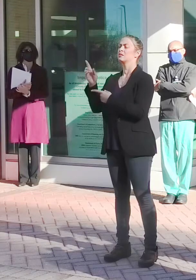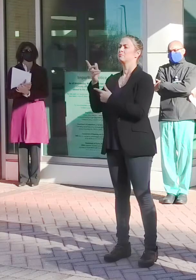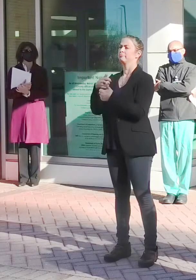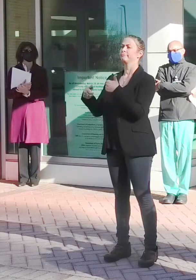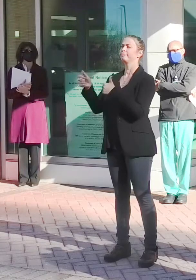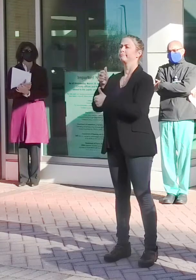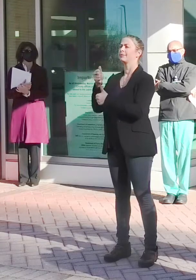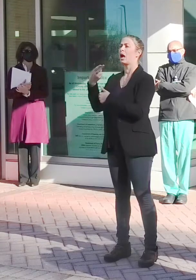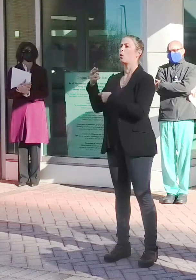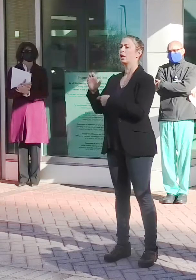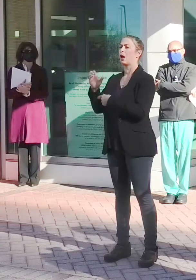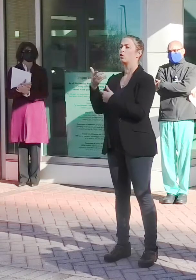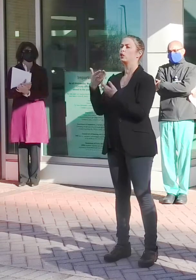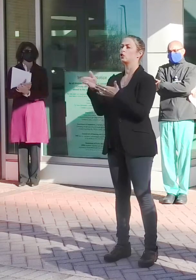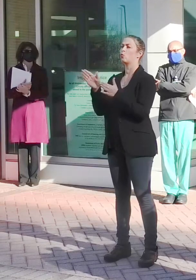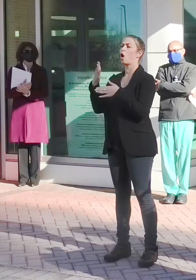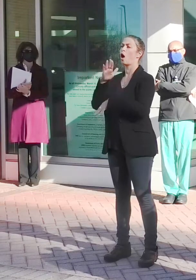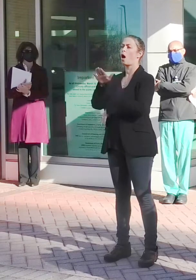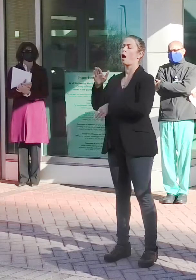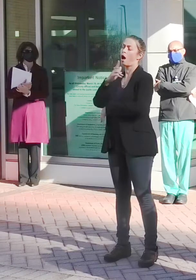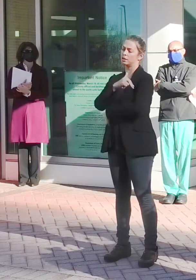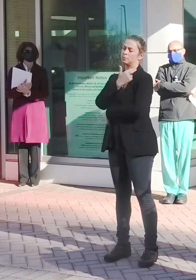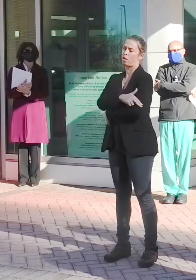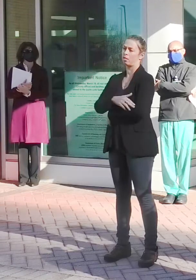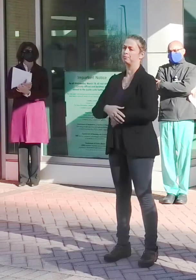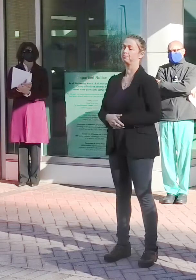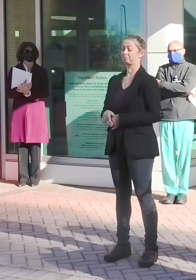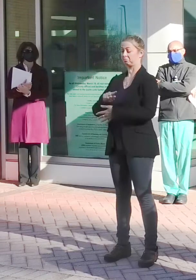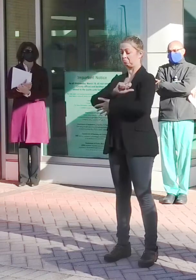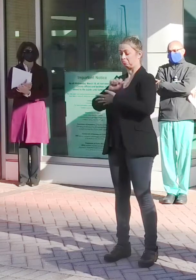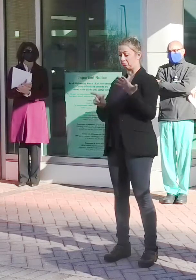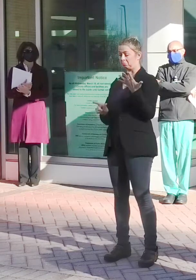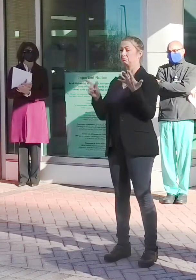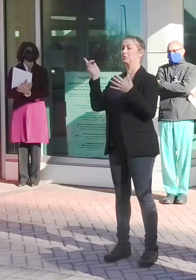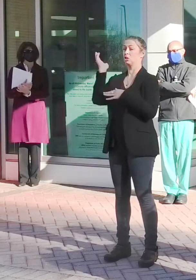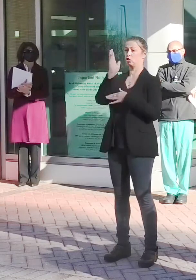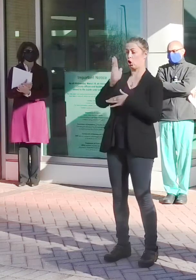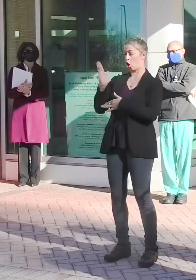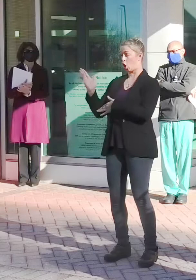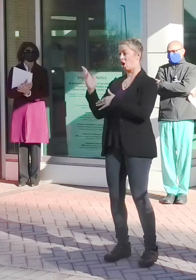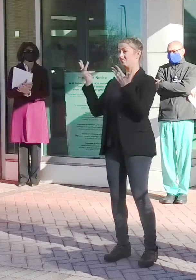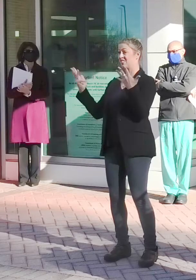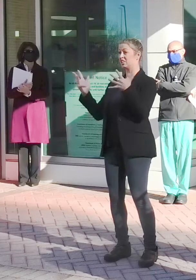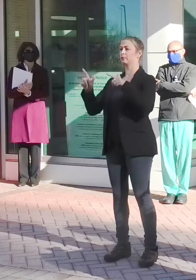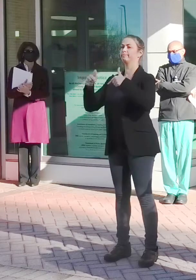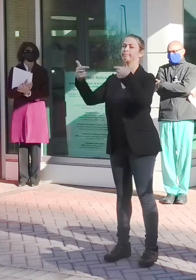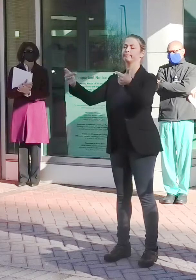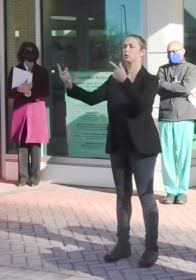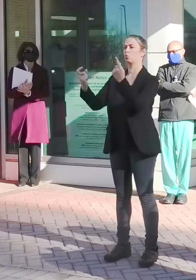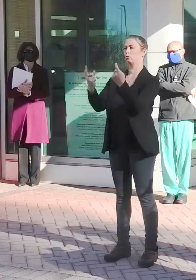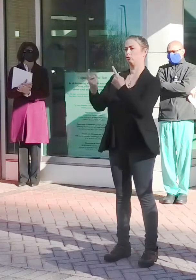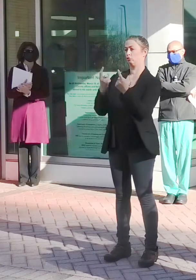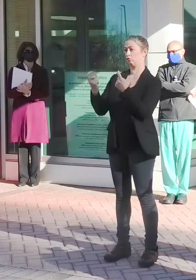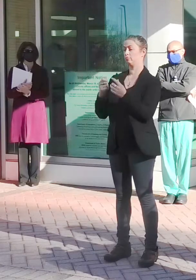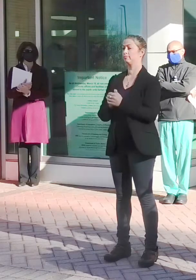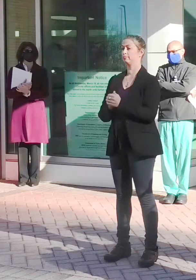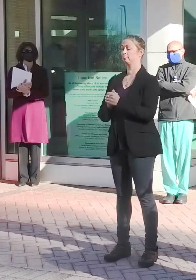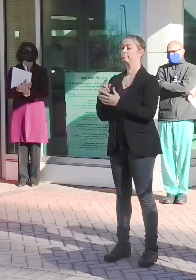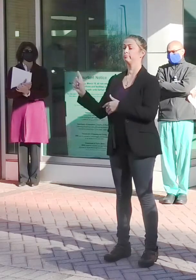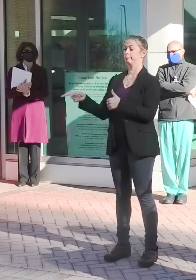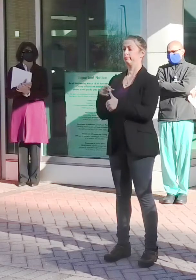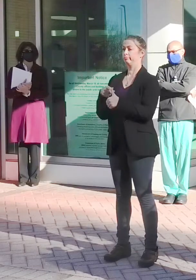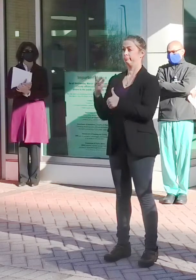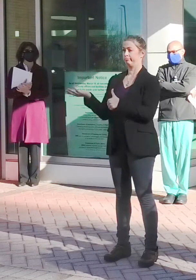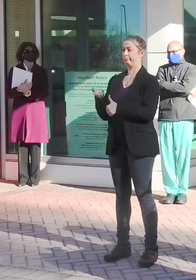General Hospital. We will hear from each of them and then open it up to questions from the press. And now to hear